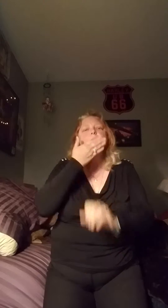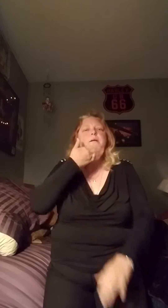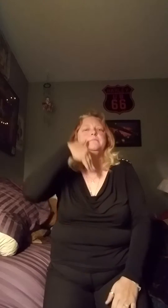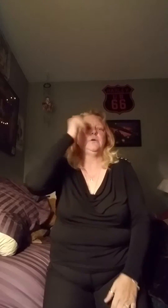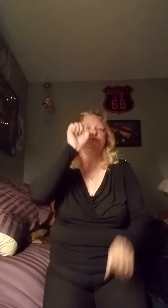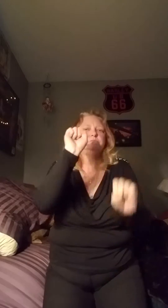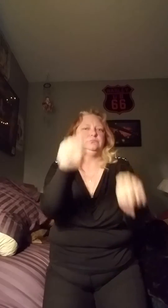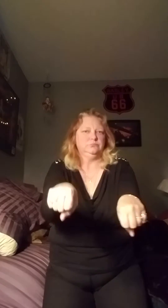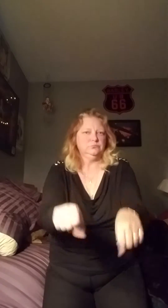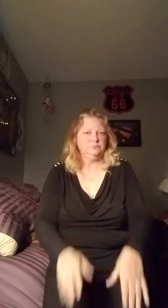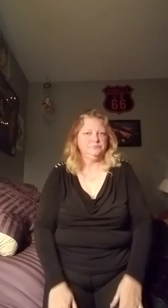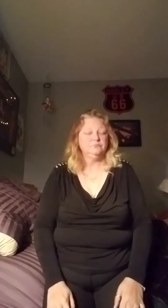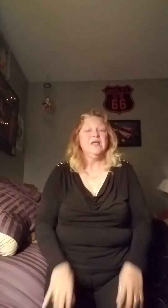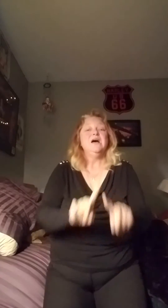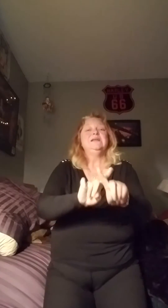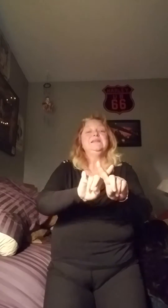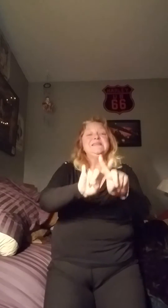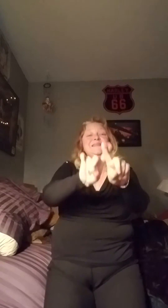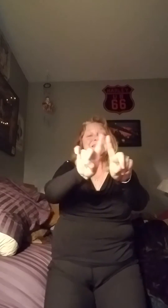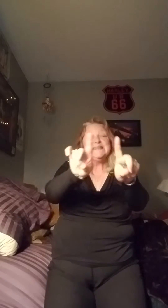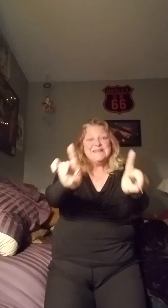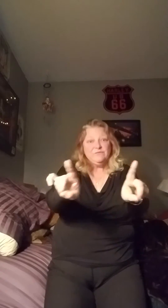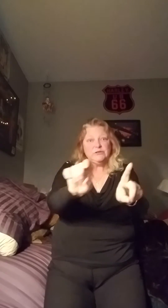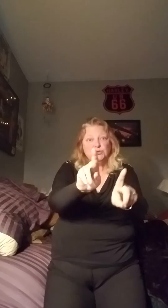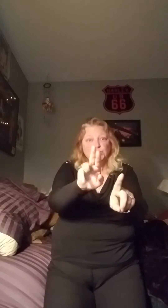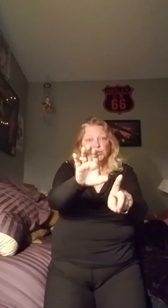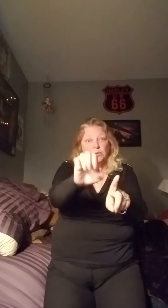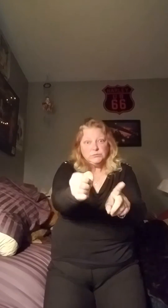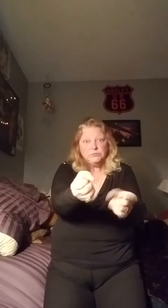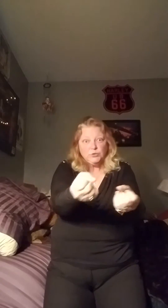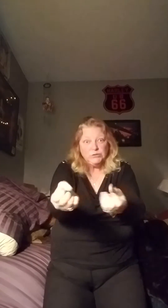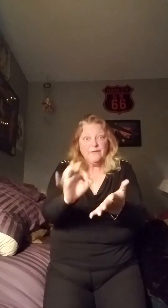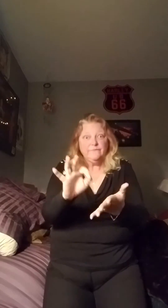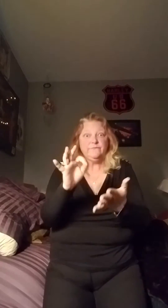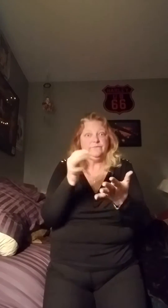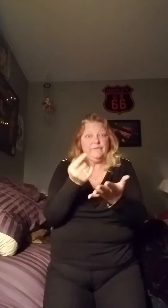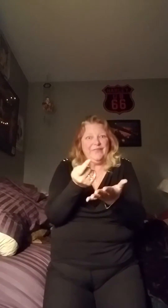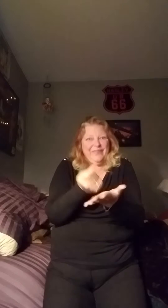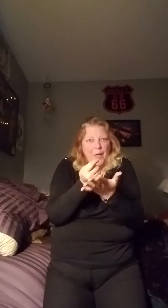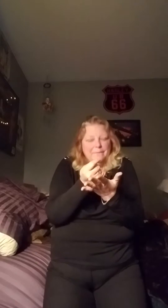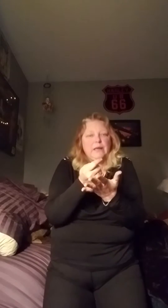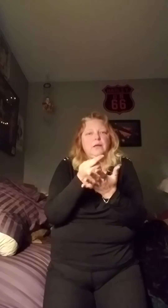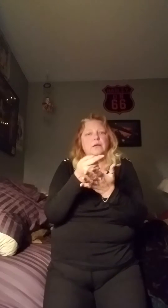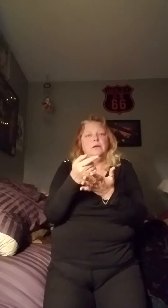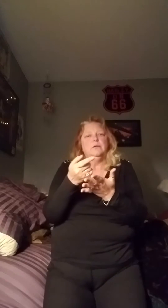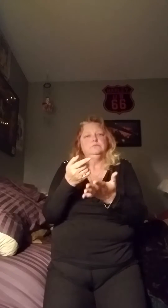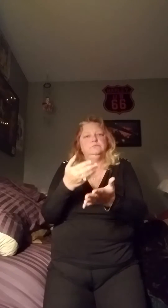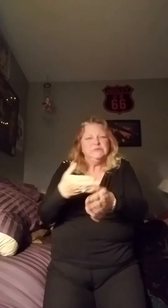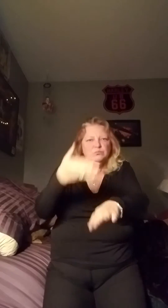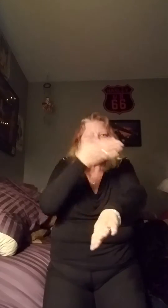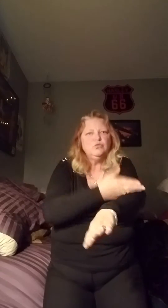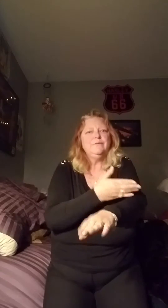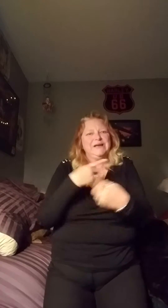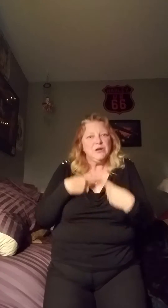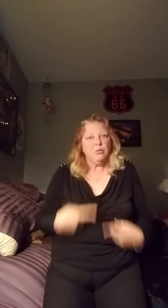Different sorts of therapy works best for different problems. And again, depression proves to be an illustrative example. If